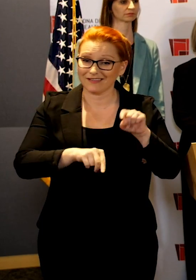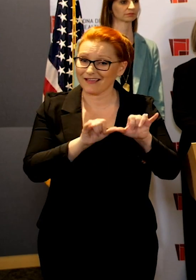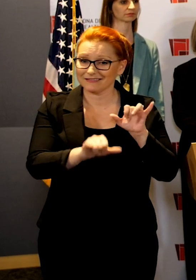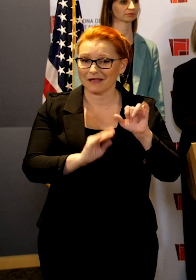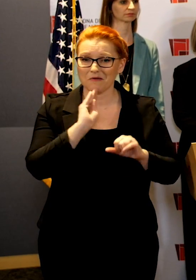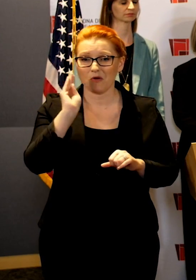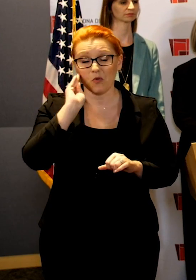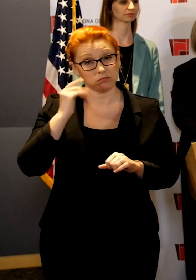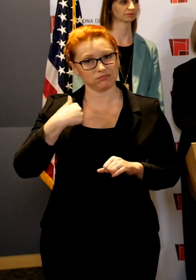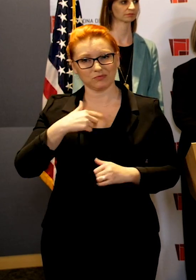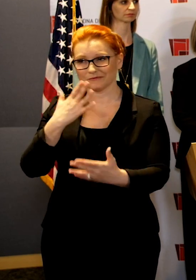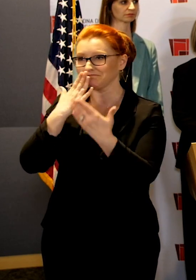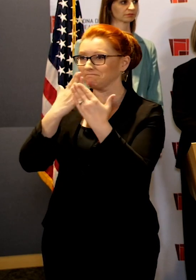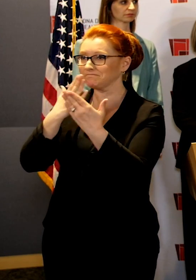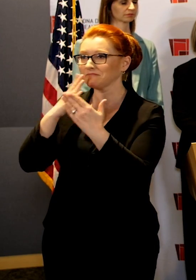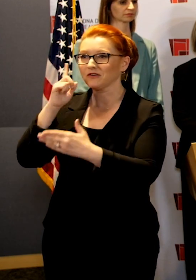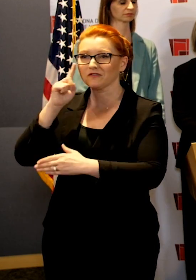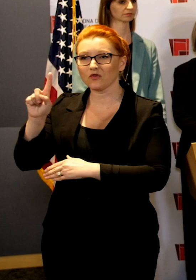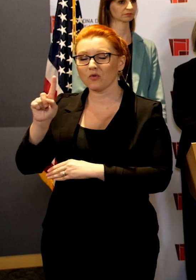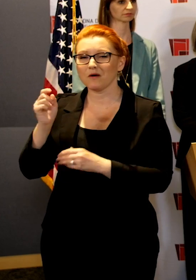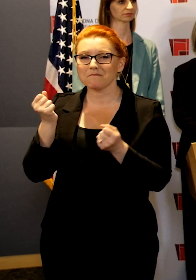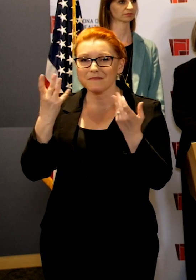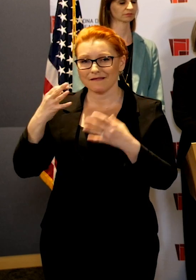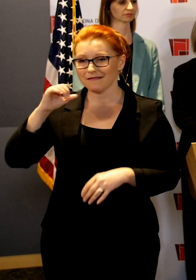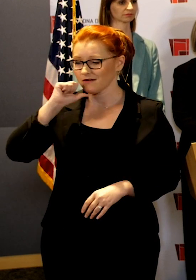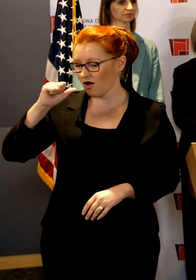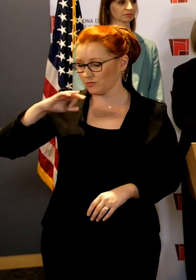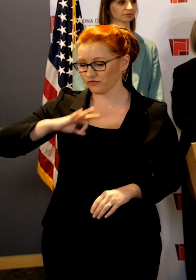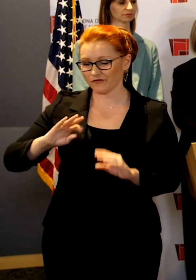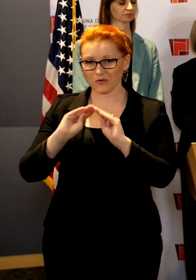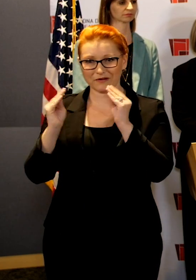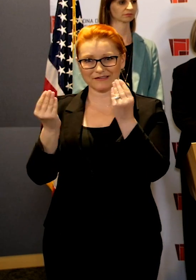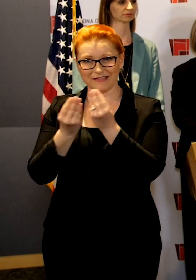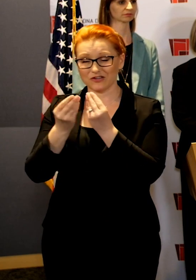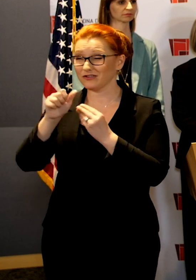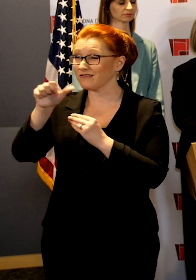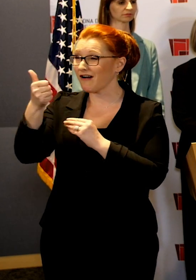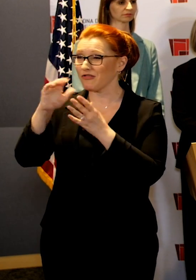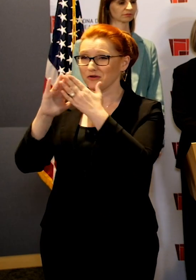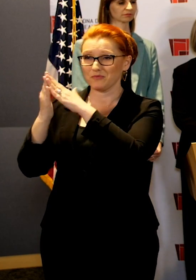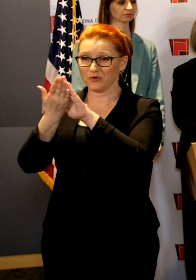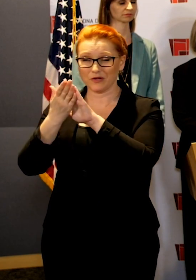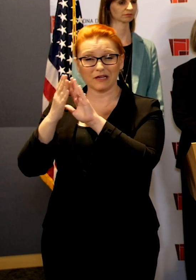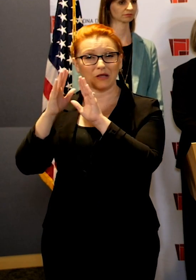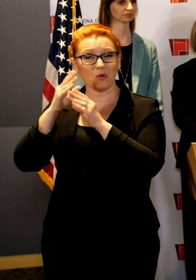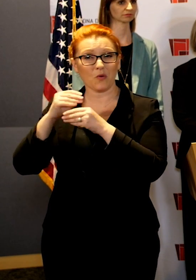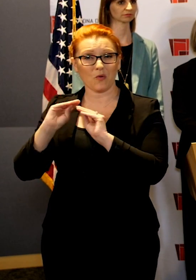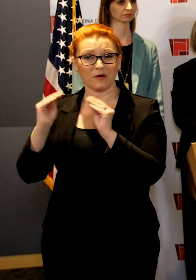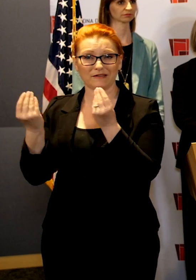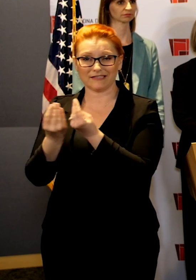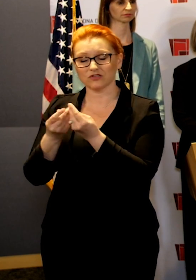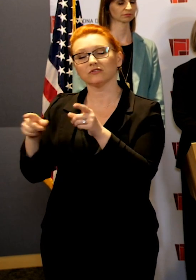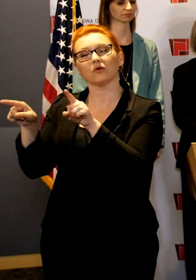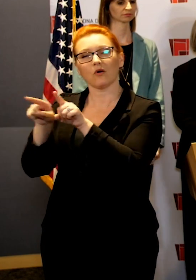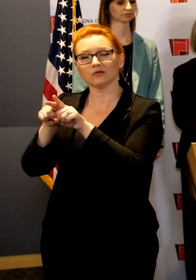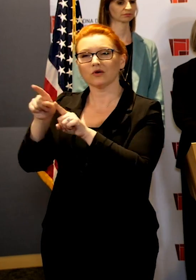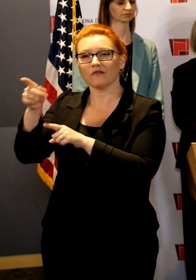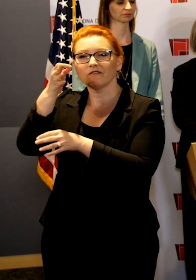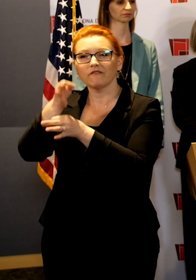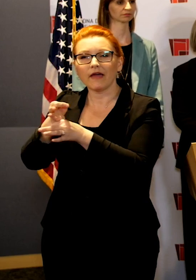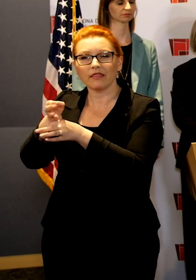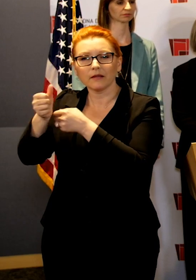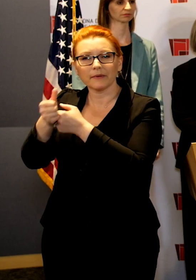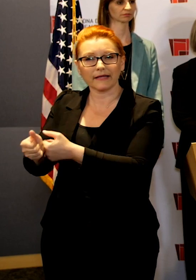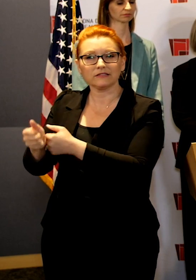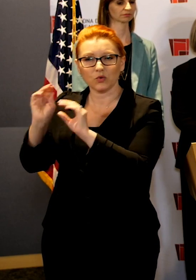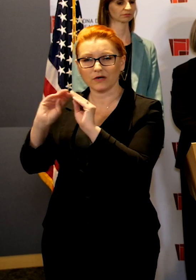the partnership of so many nonprofits and other community members and the faith-based organizations who are stepping up to